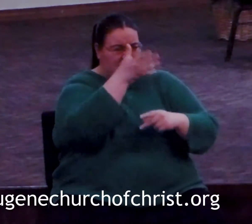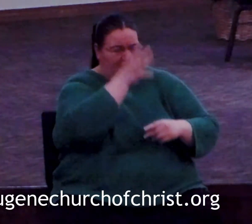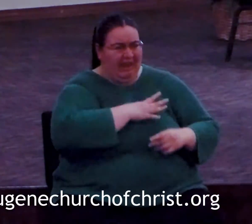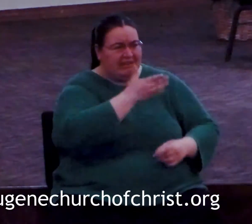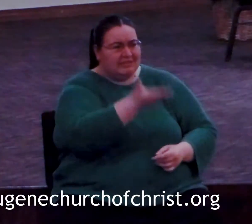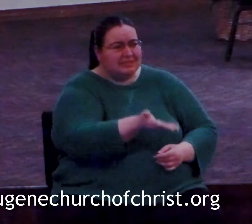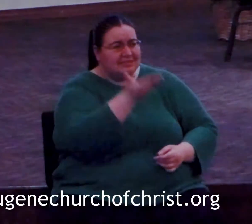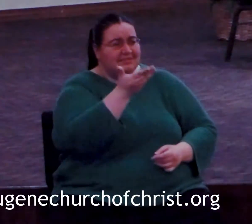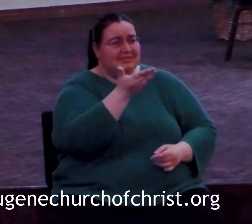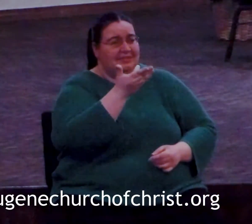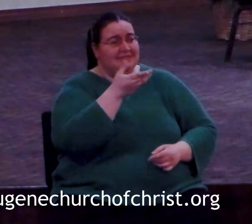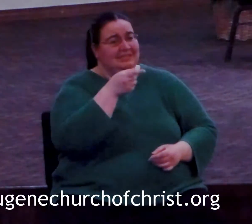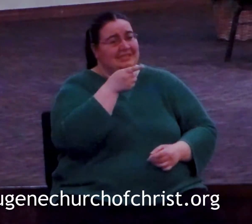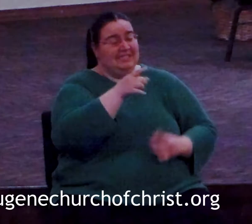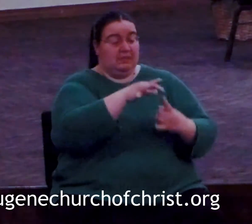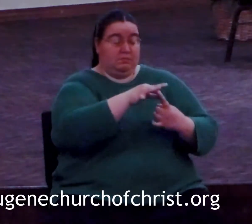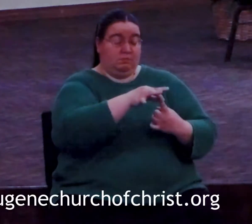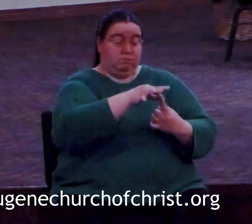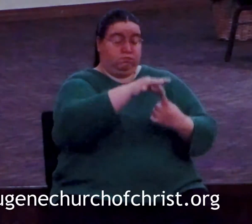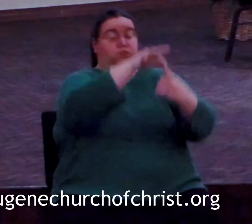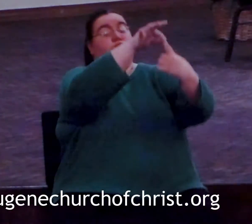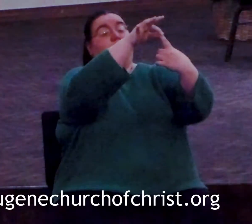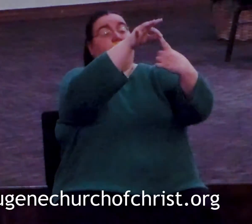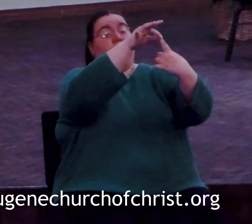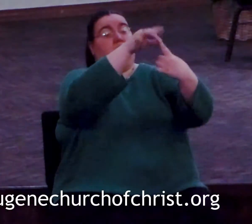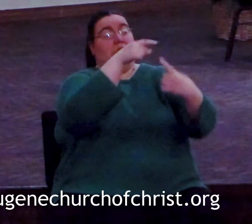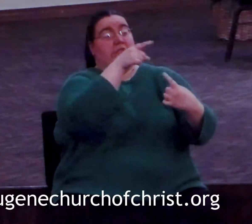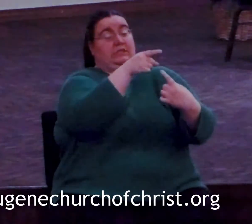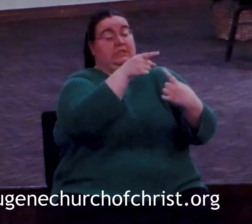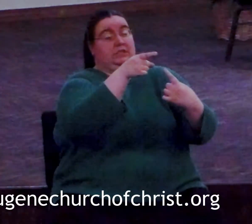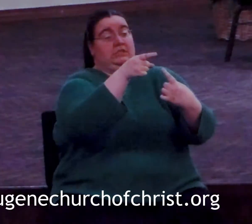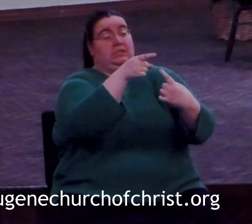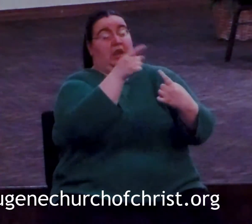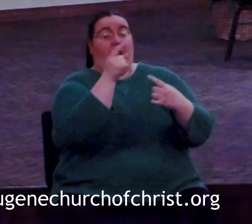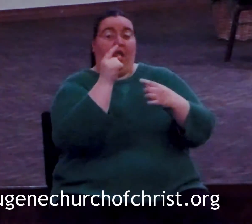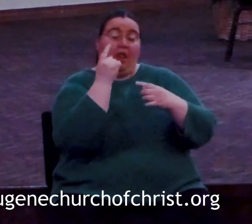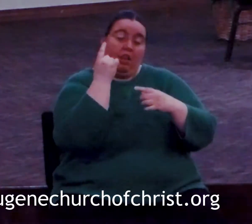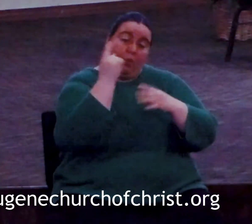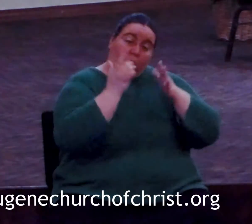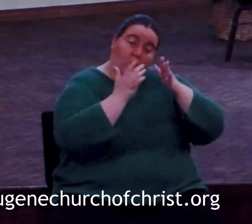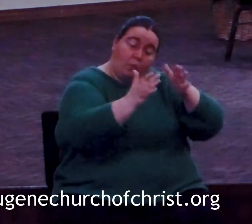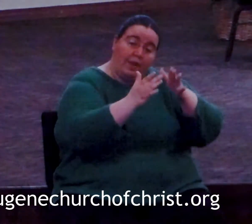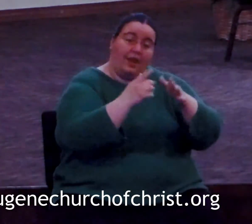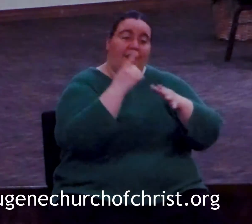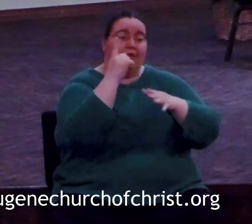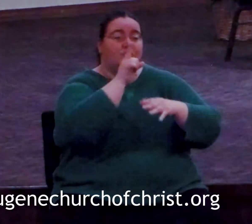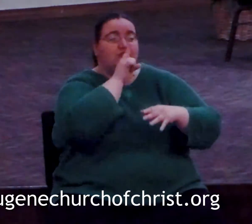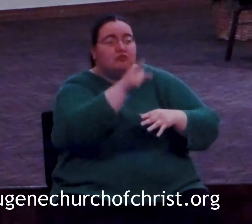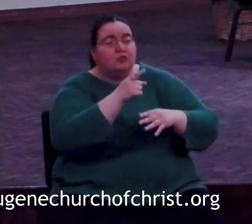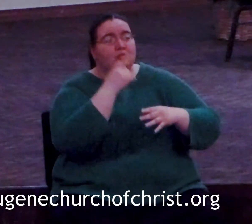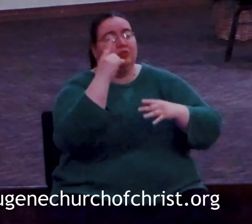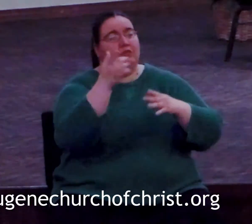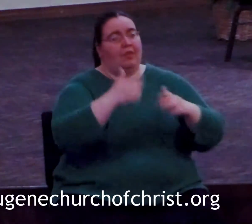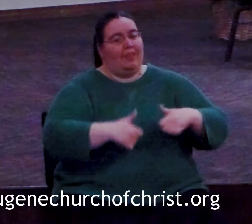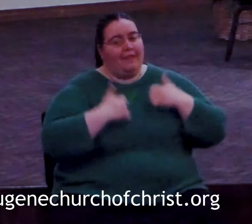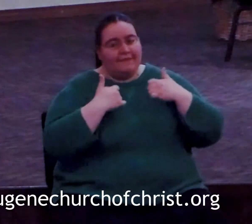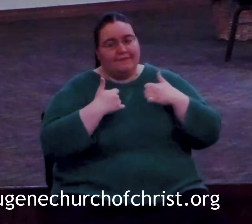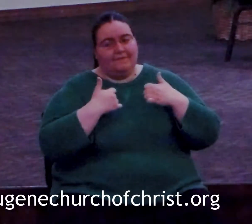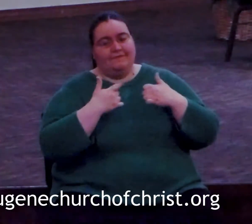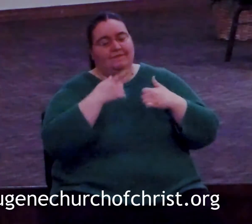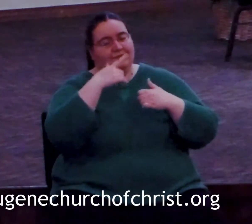earth. He is the way, the truth, the life. He is the bread of life. He is the vine, and we are the